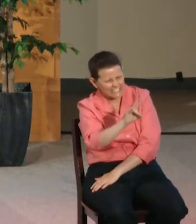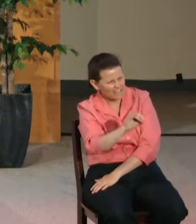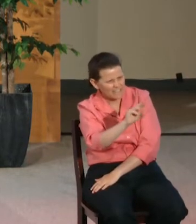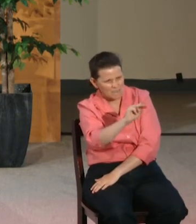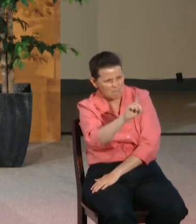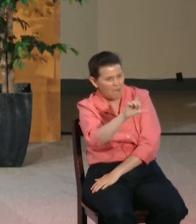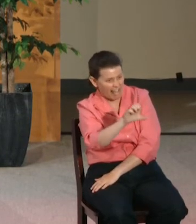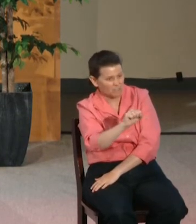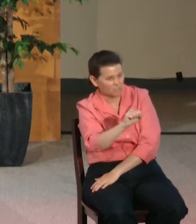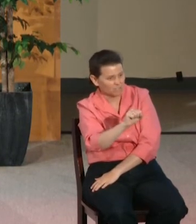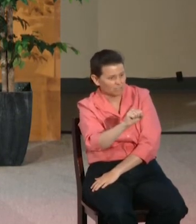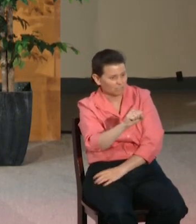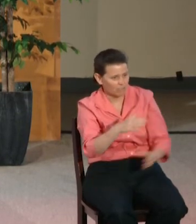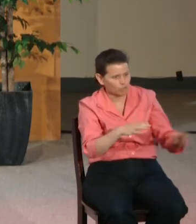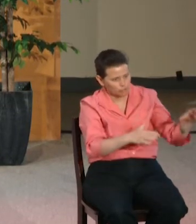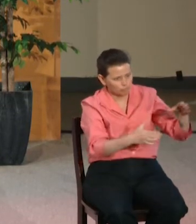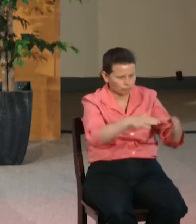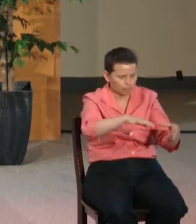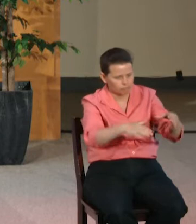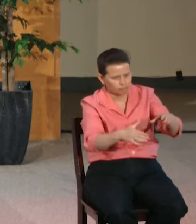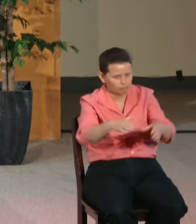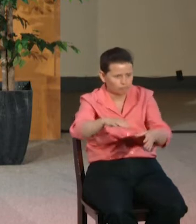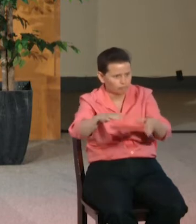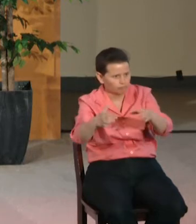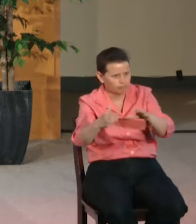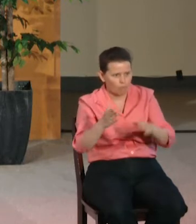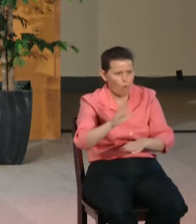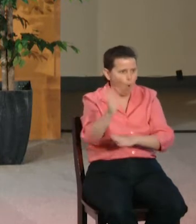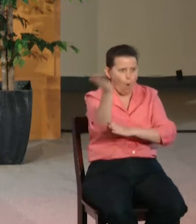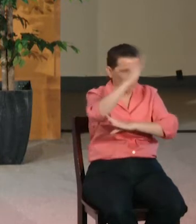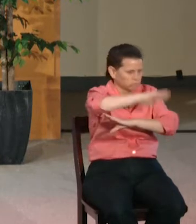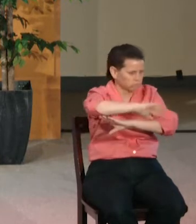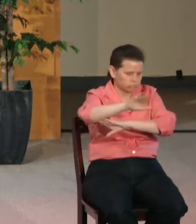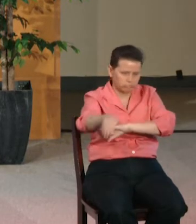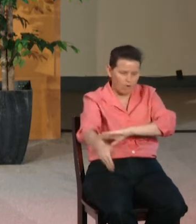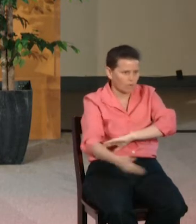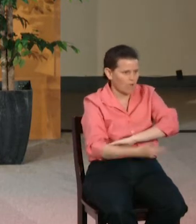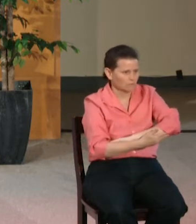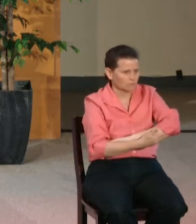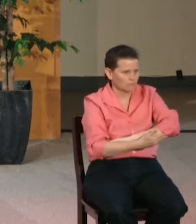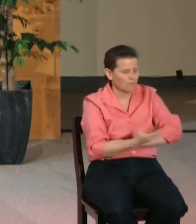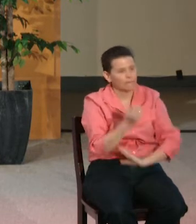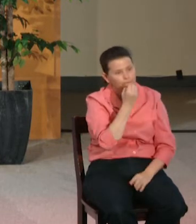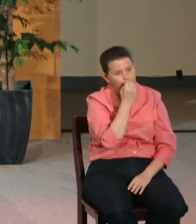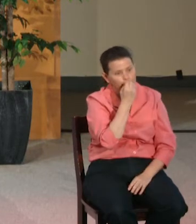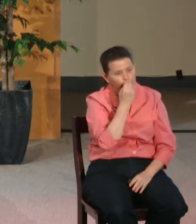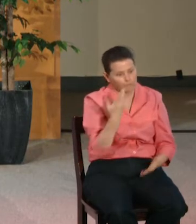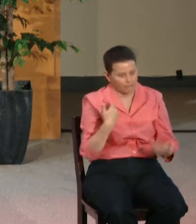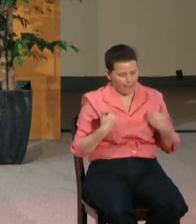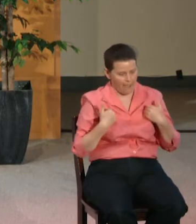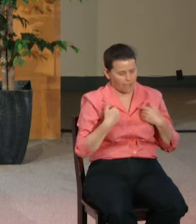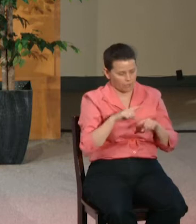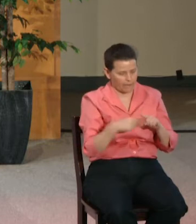originated. And they're just trudging across the snow, night and day. The food that they came with when they came up out of the